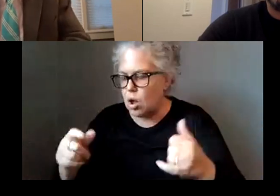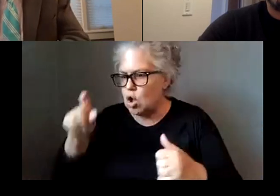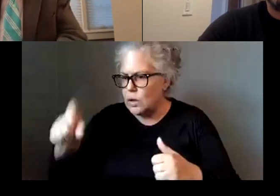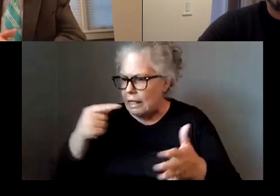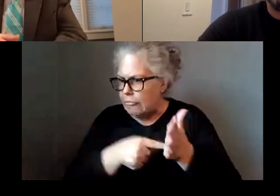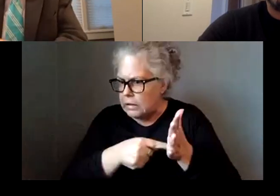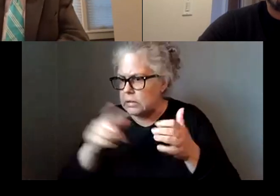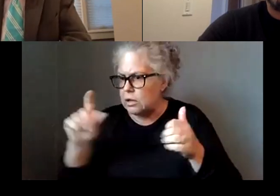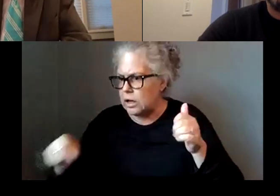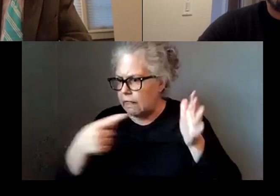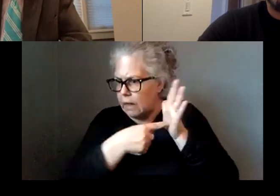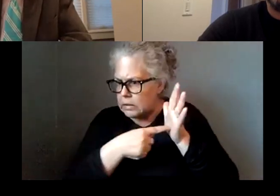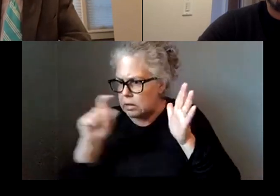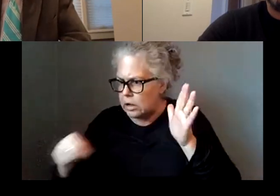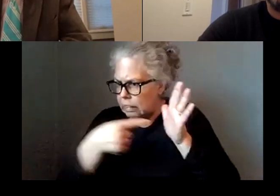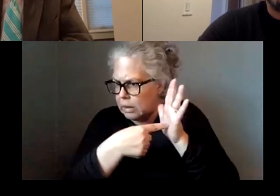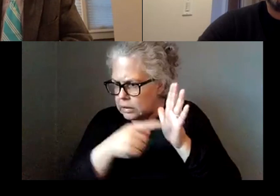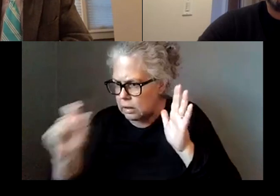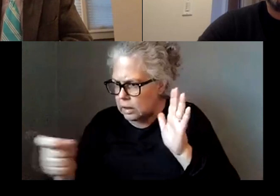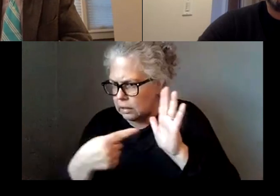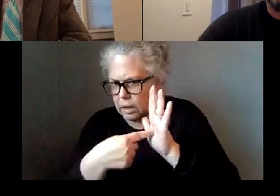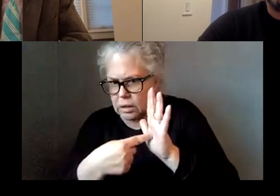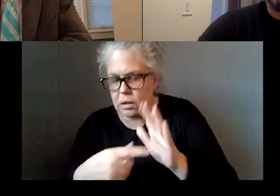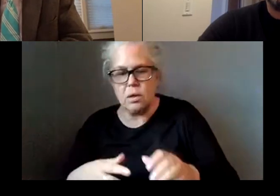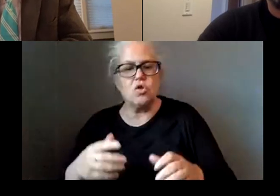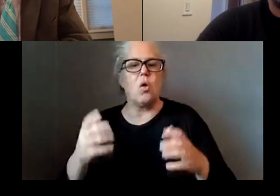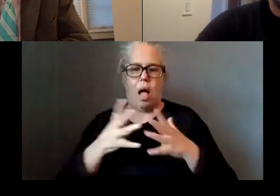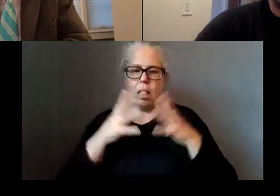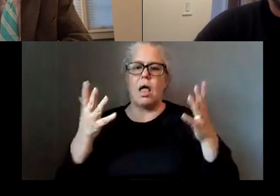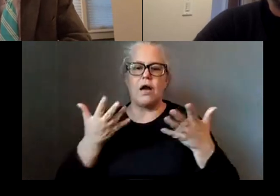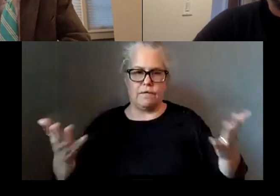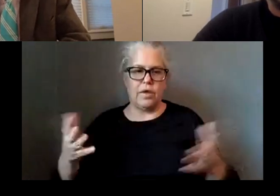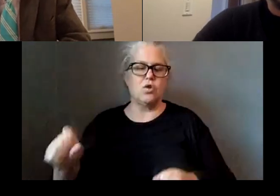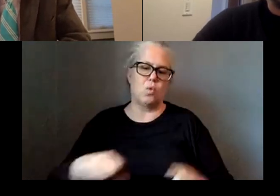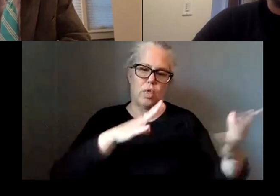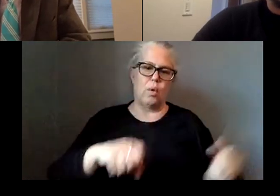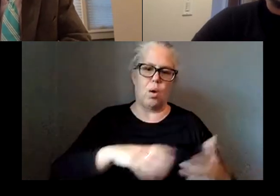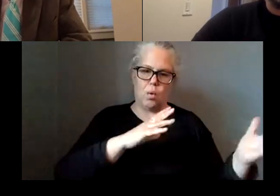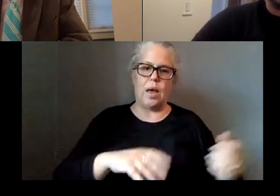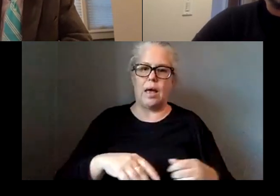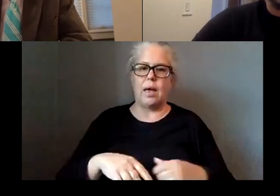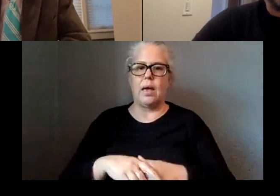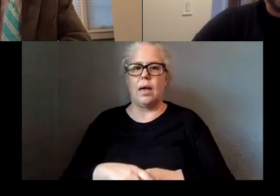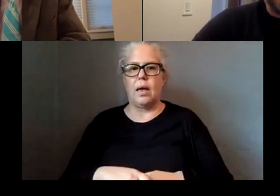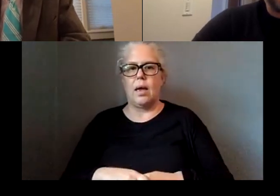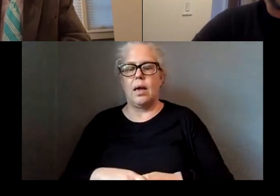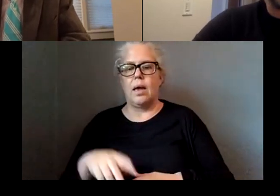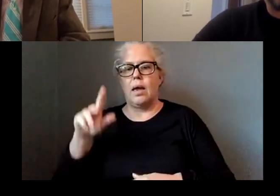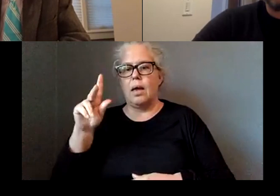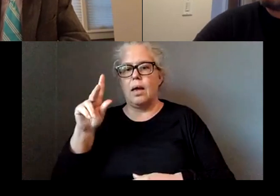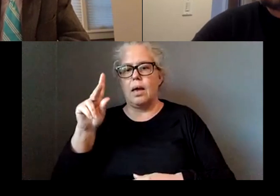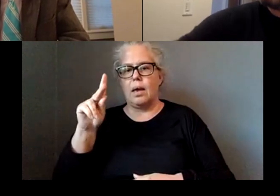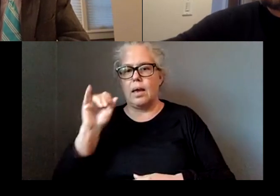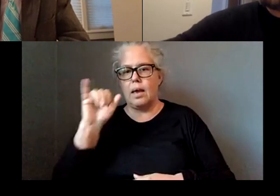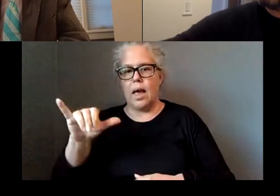get rid of it. So a lot of things were thrown away. And in fact, Katie Charles was just asking me about some things